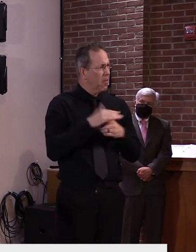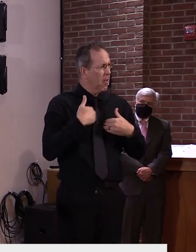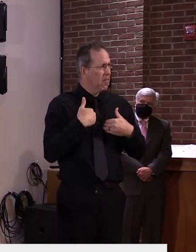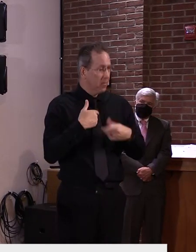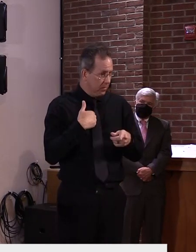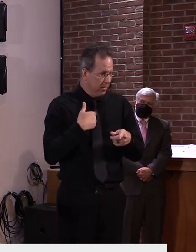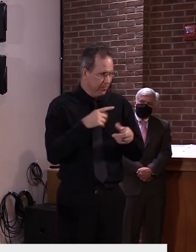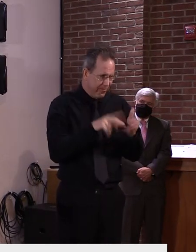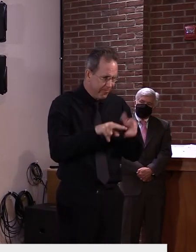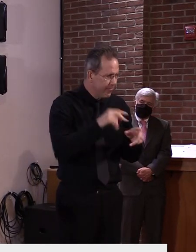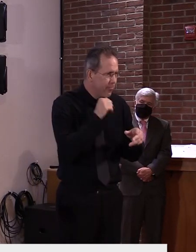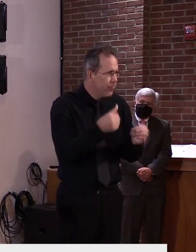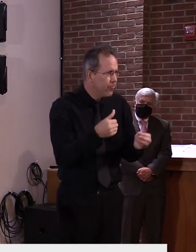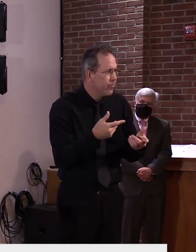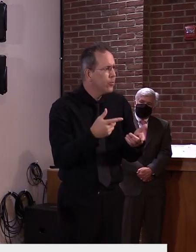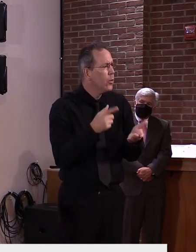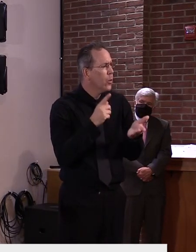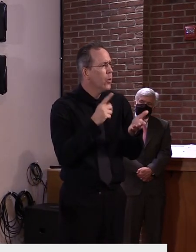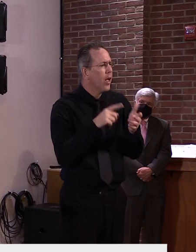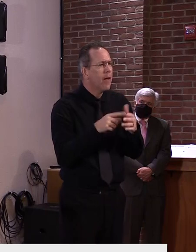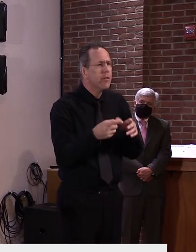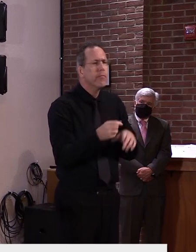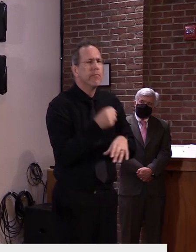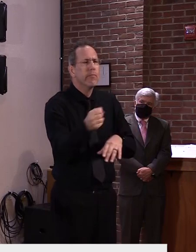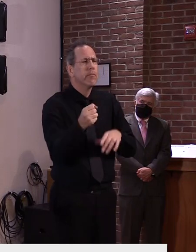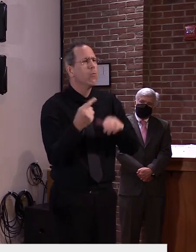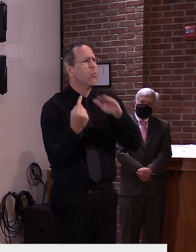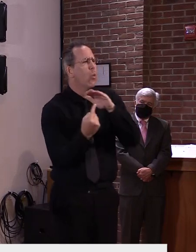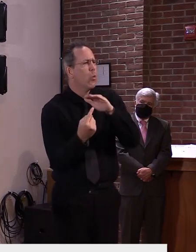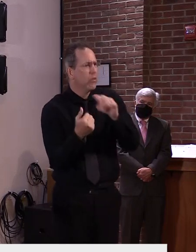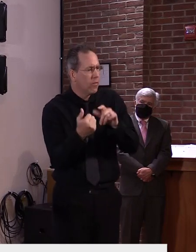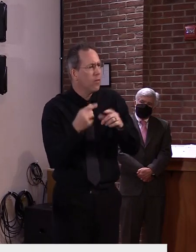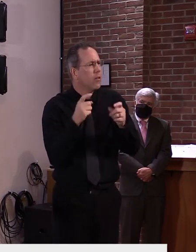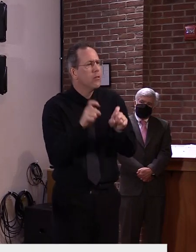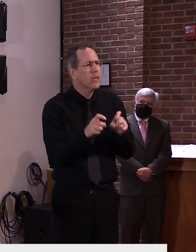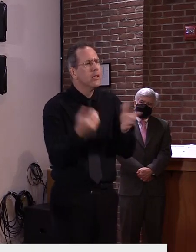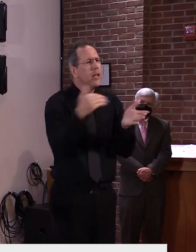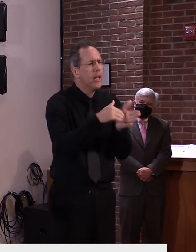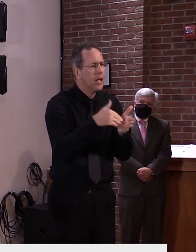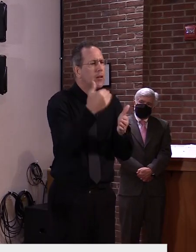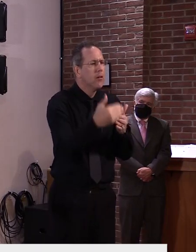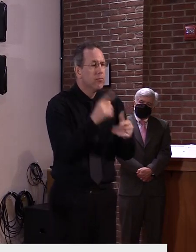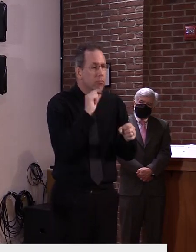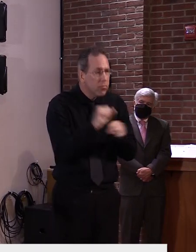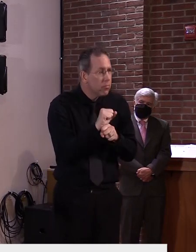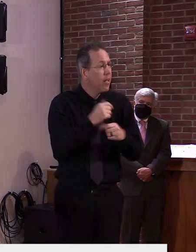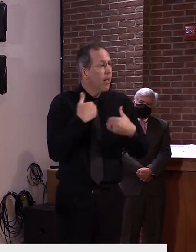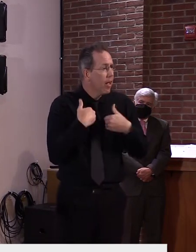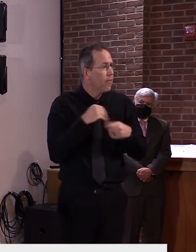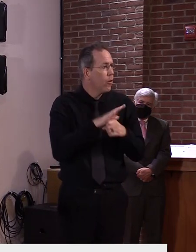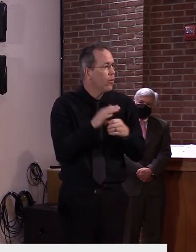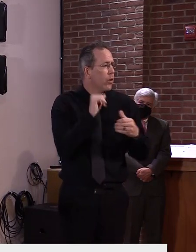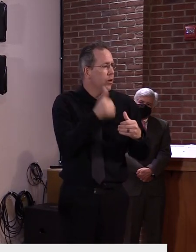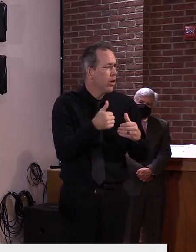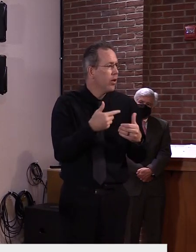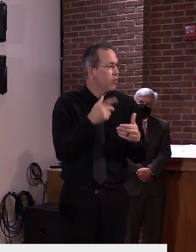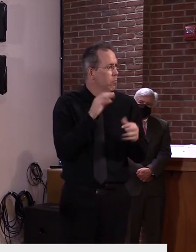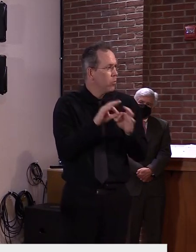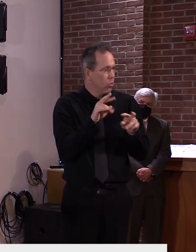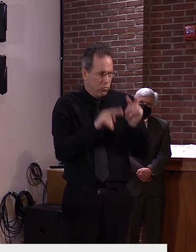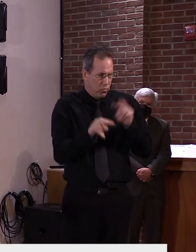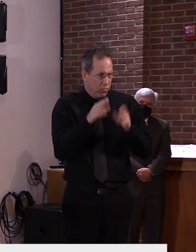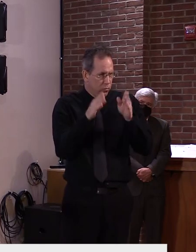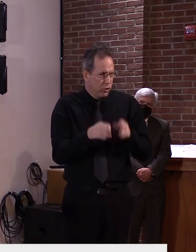Because sequential testing can usually then deal with the issue of why did this person come out negative when I really thought they were going